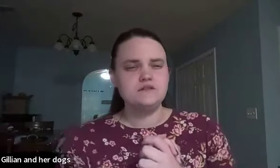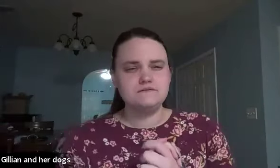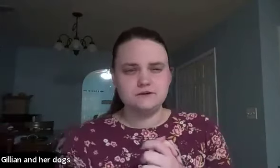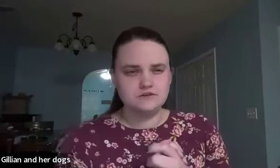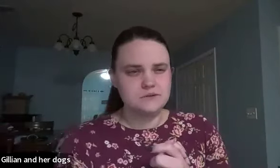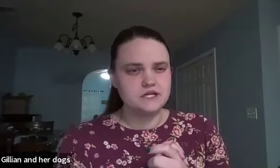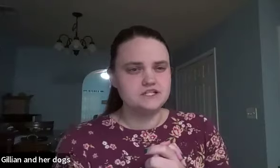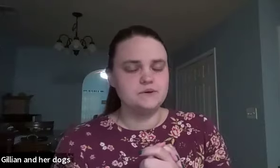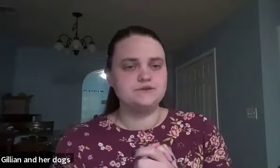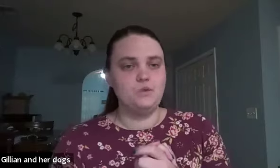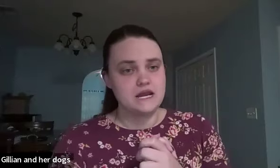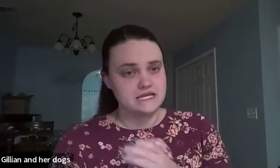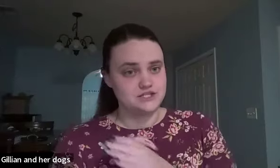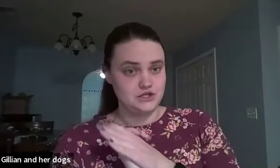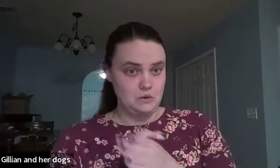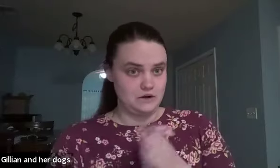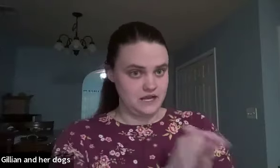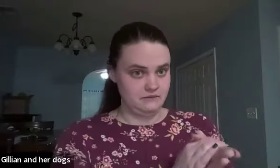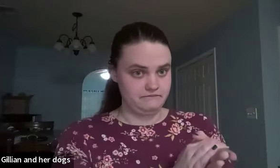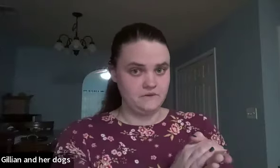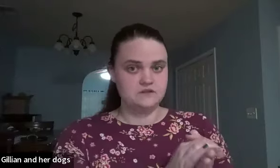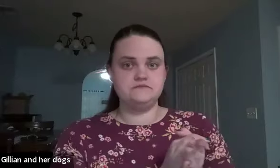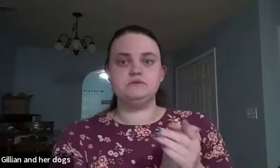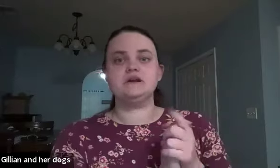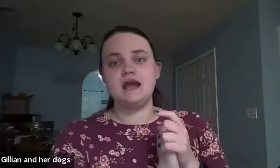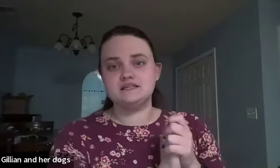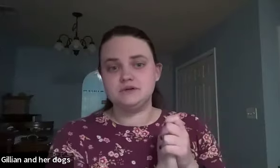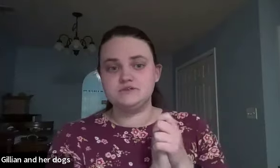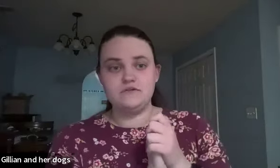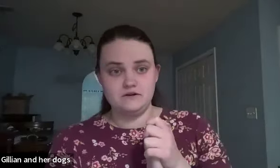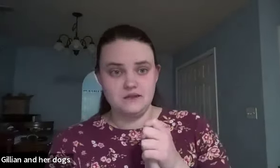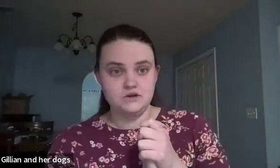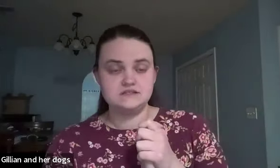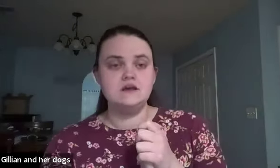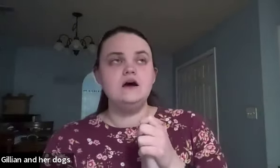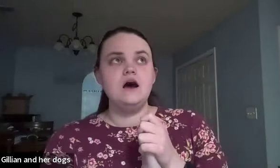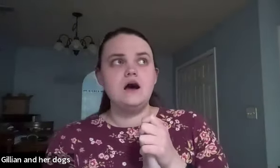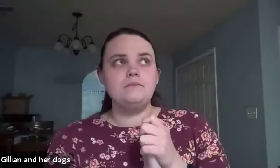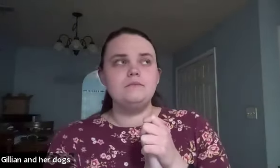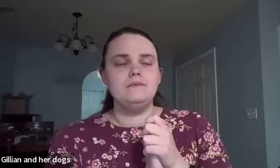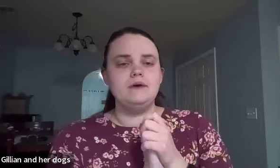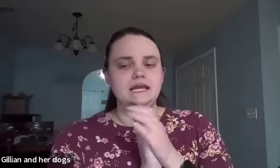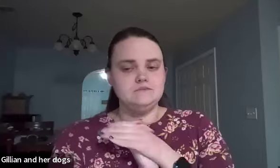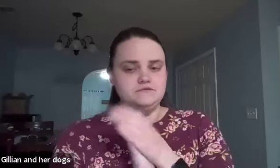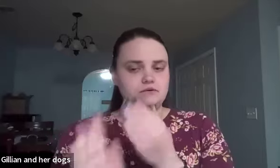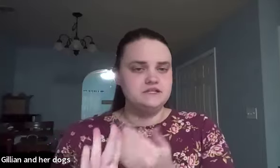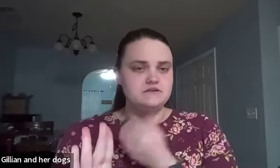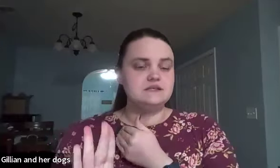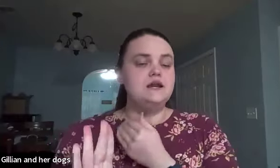So the first one I'm gonna do is what is your name? So if you were gonna ask a person what their name was. Again, before we do this, I